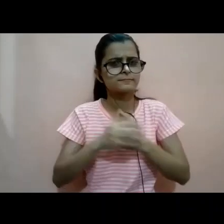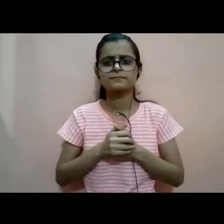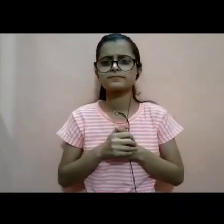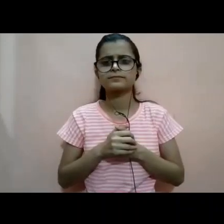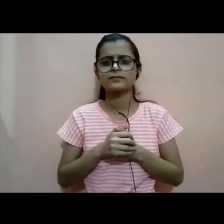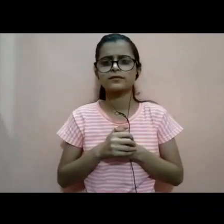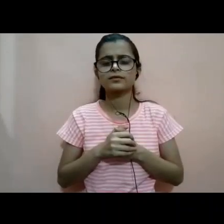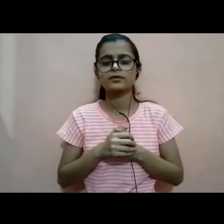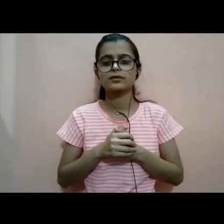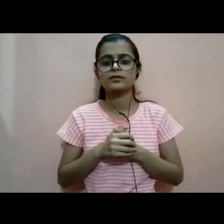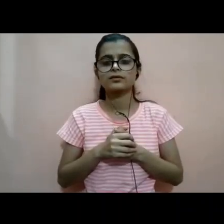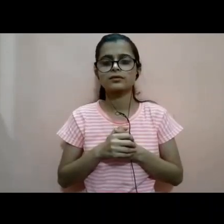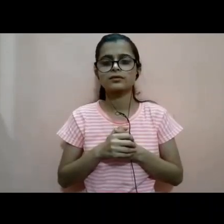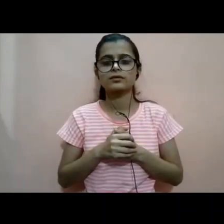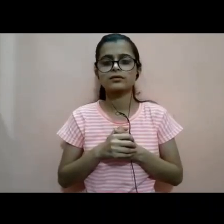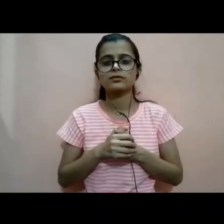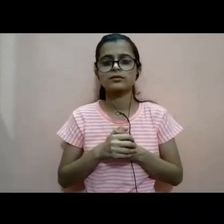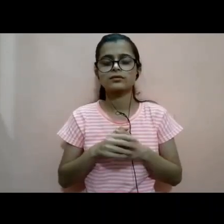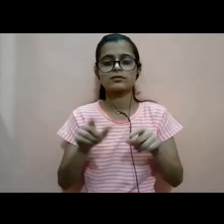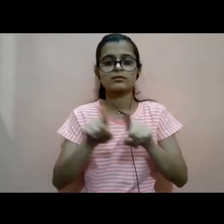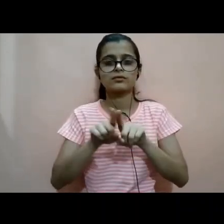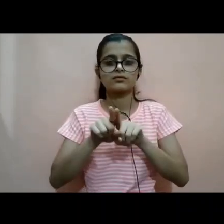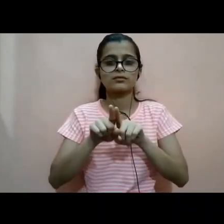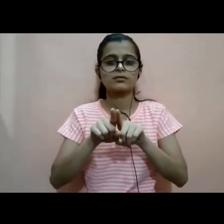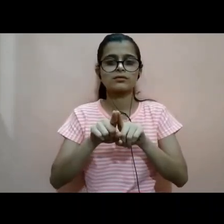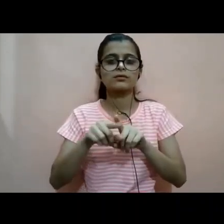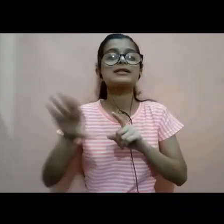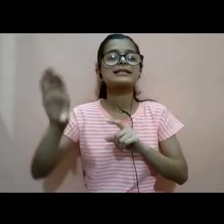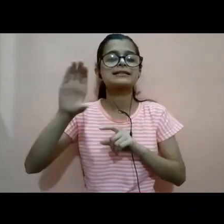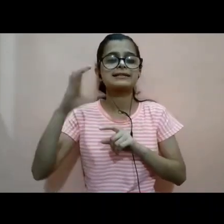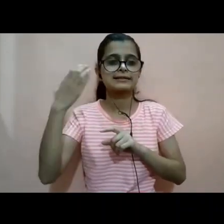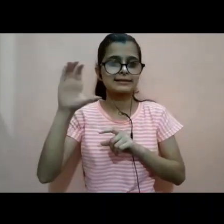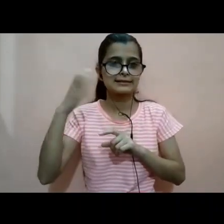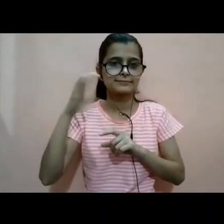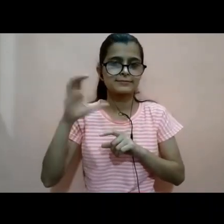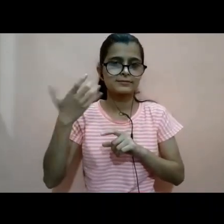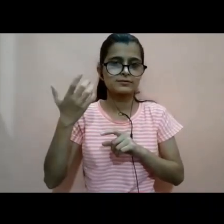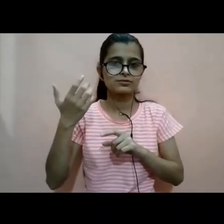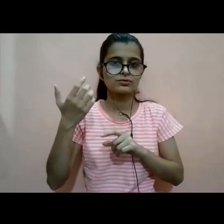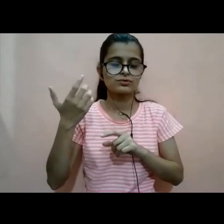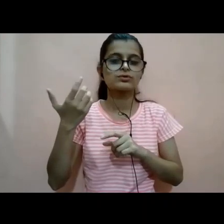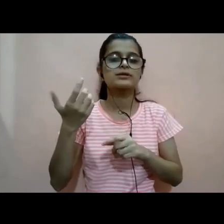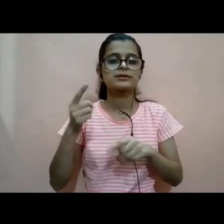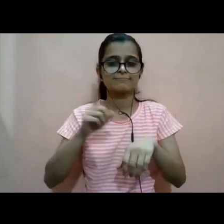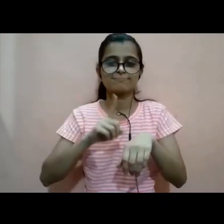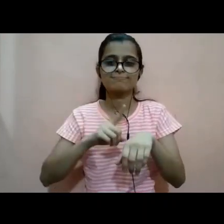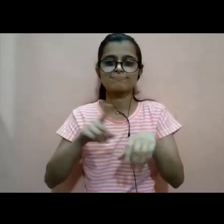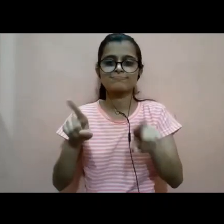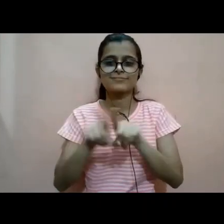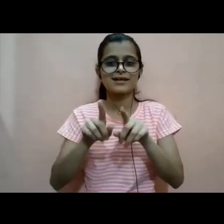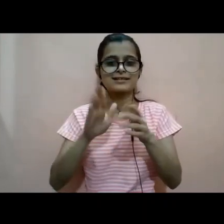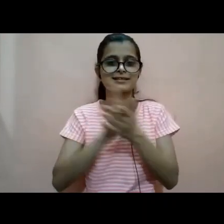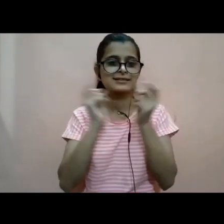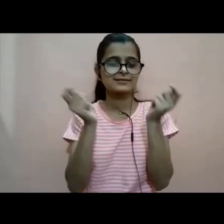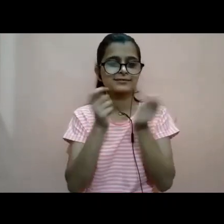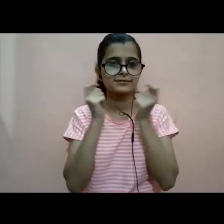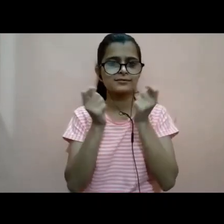British Christmas time TV adverts. So I'm a big lover of Christmas time.